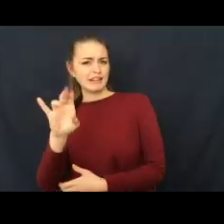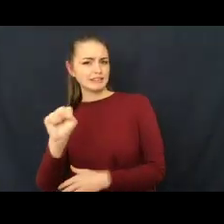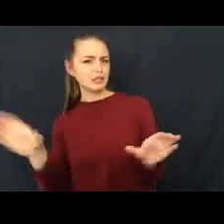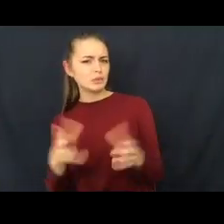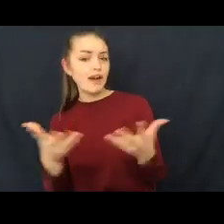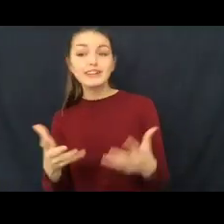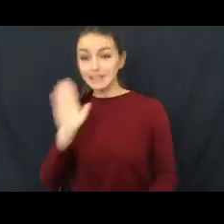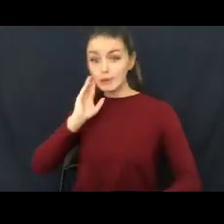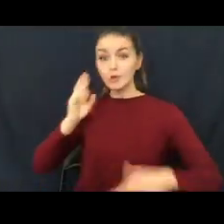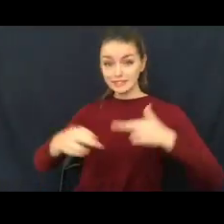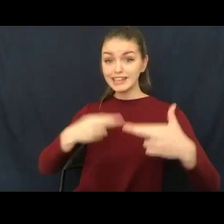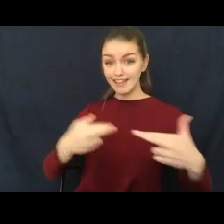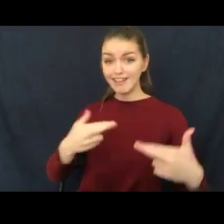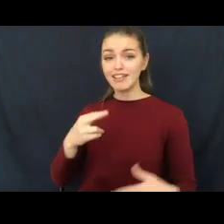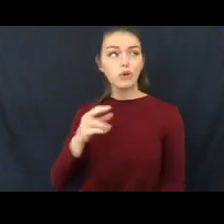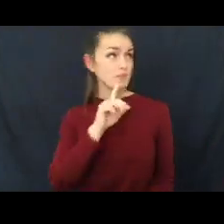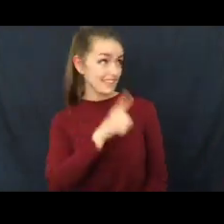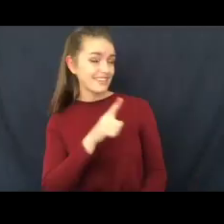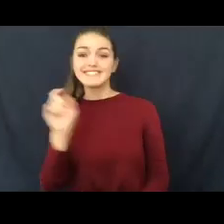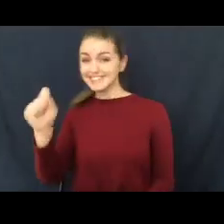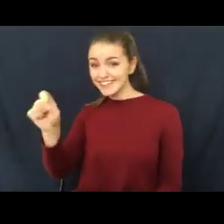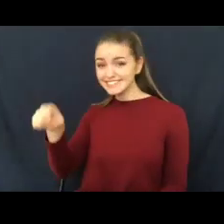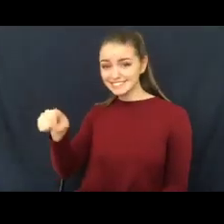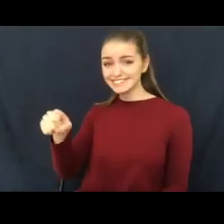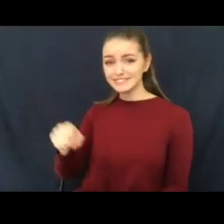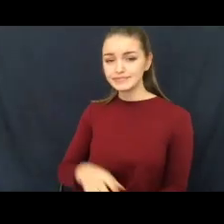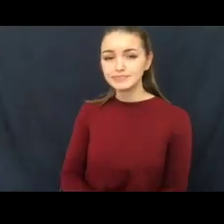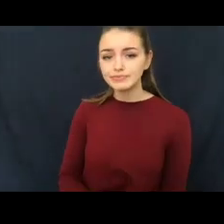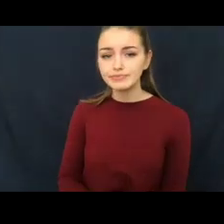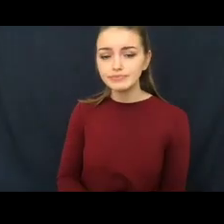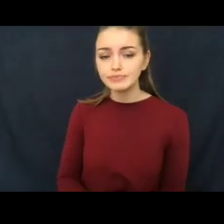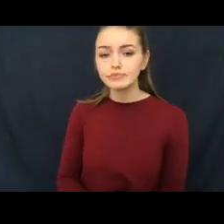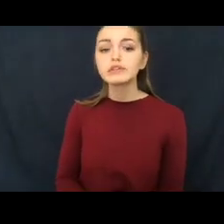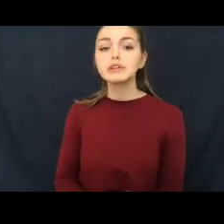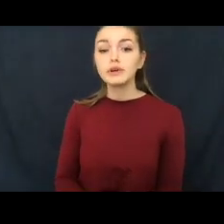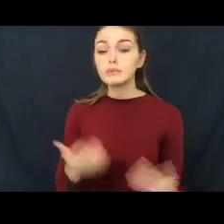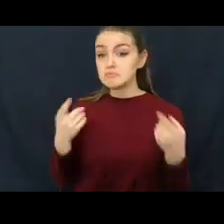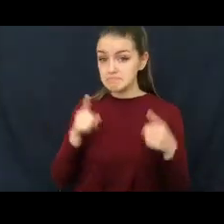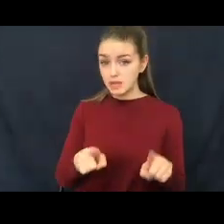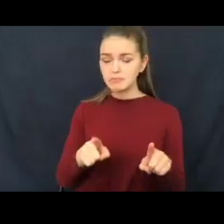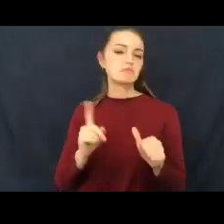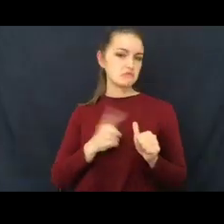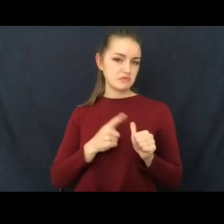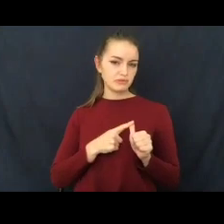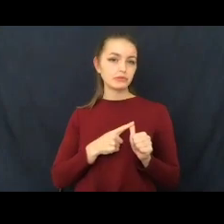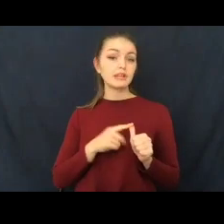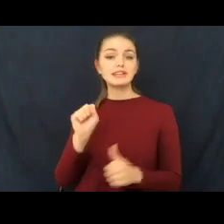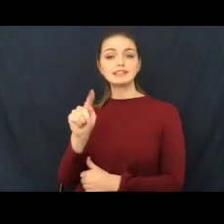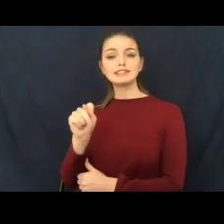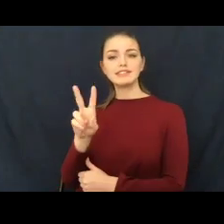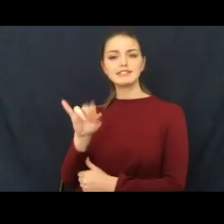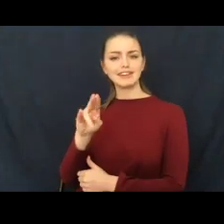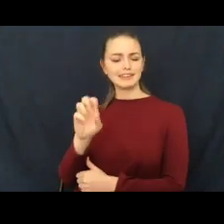gets recycled. It does. Yeah. Yes, In what's- California, right? Well, what happens first is St. Vinny's has this